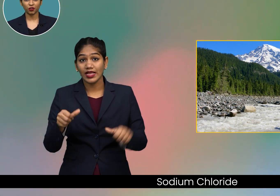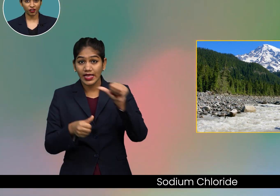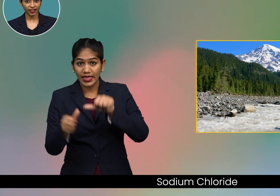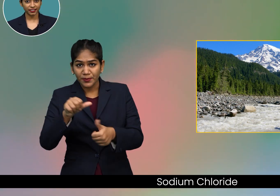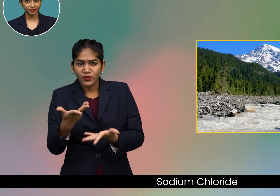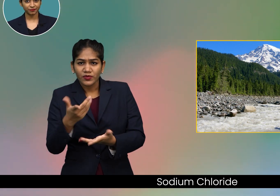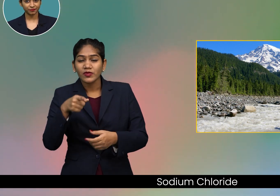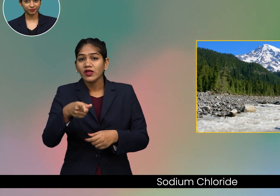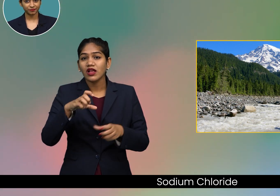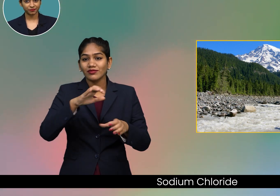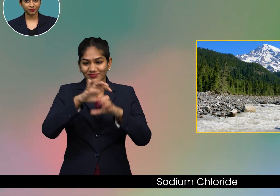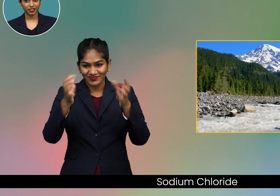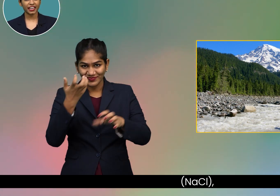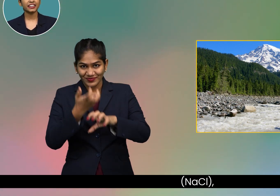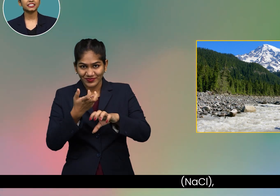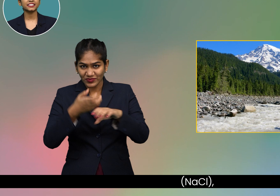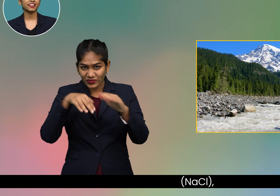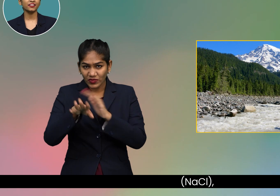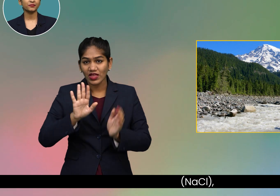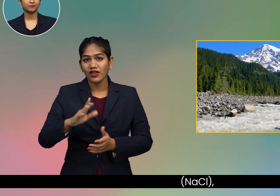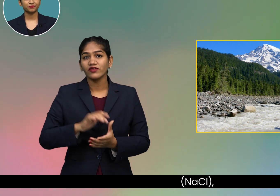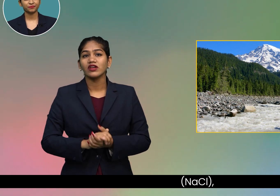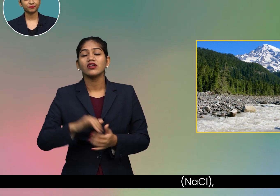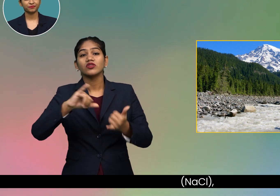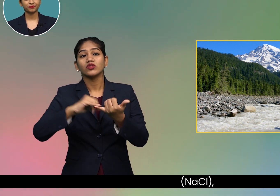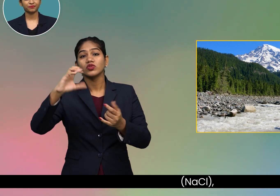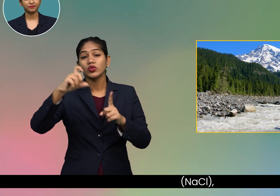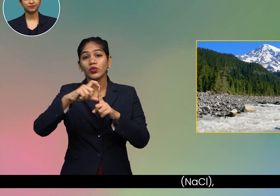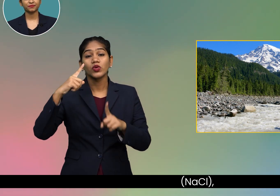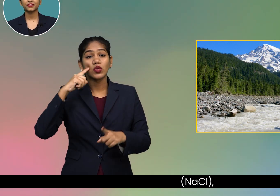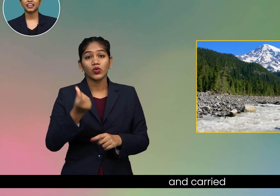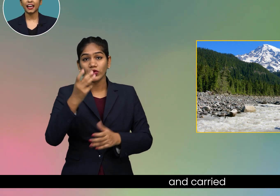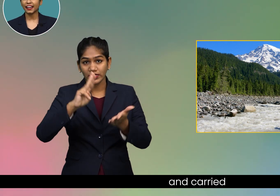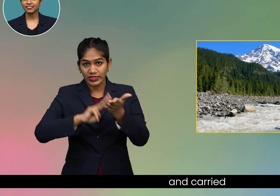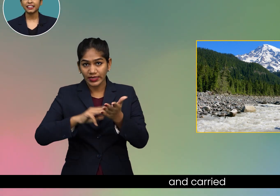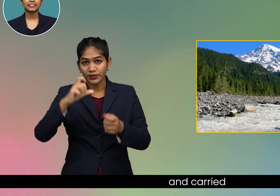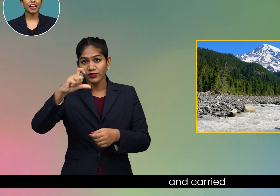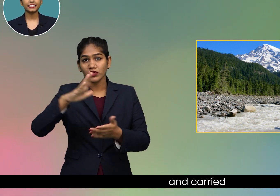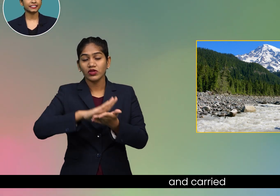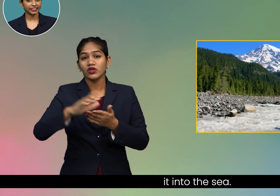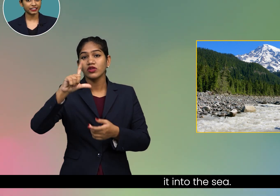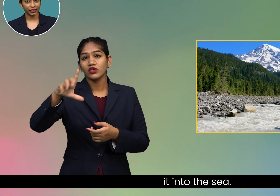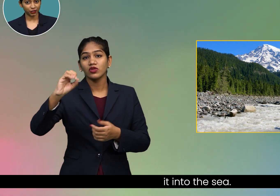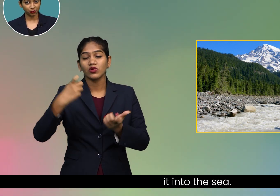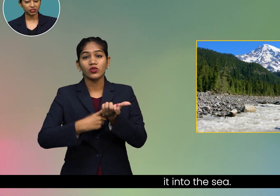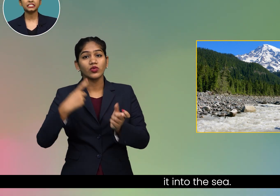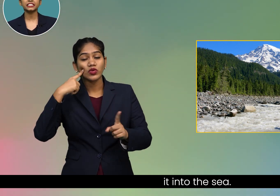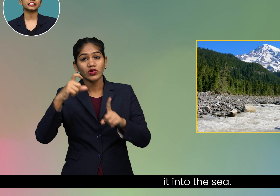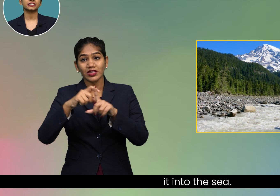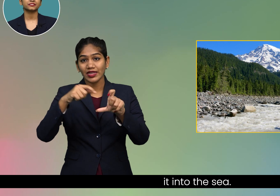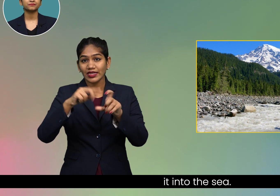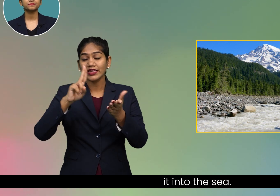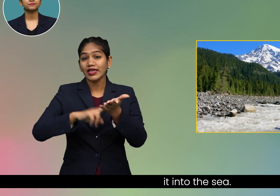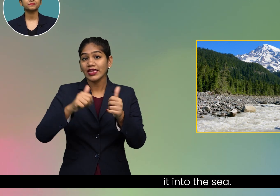sodium chloride, NaCl and carried it into the